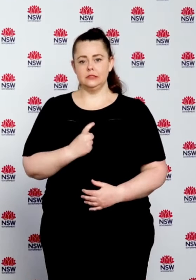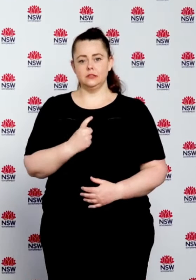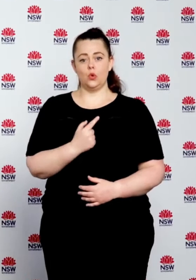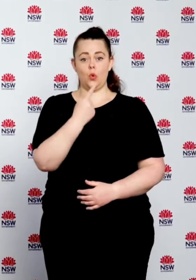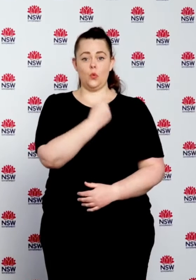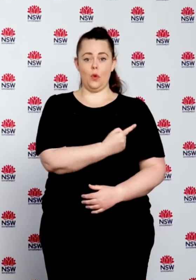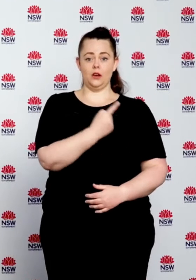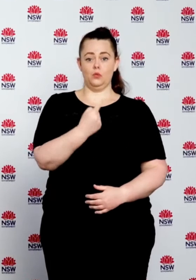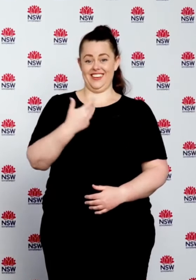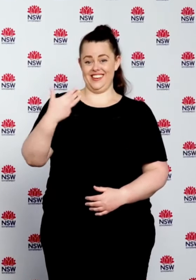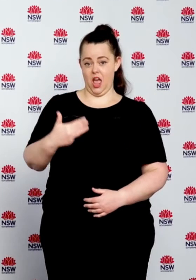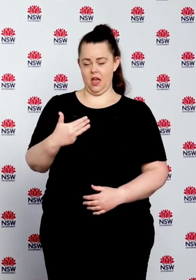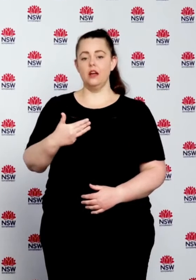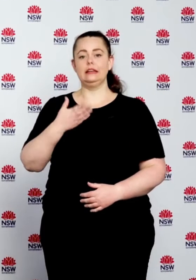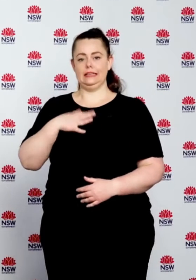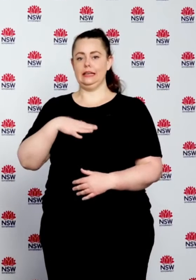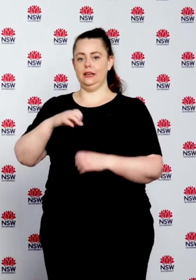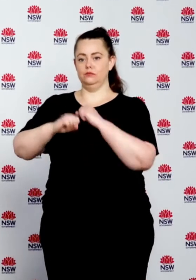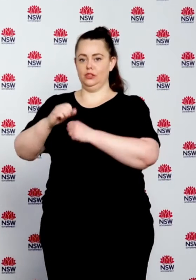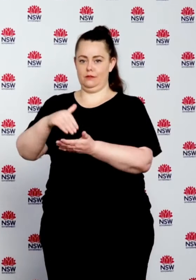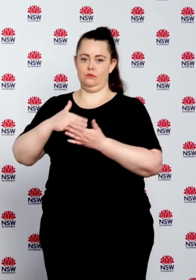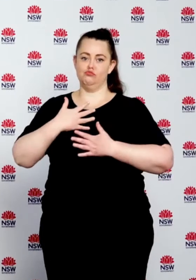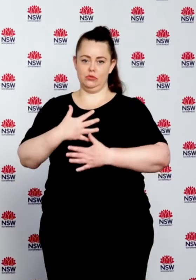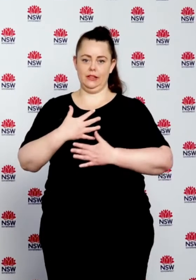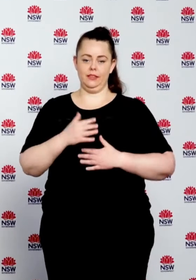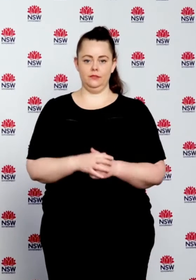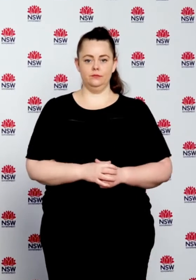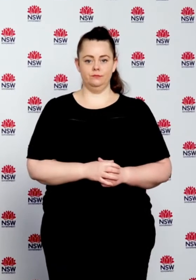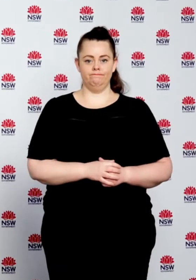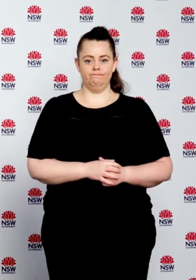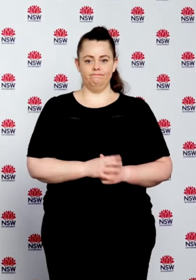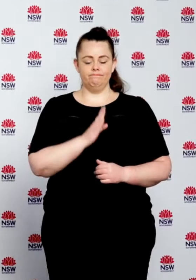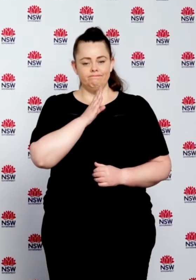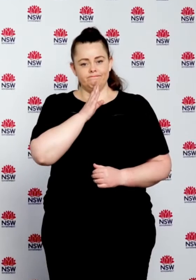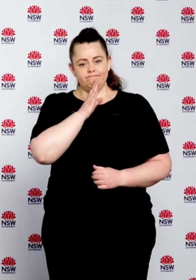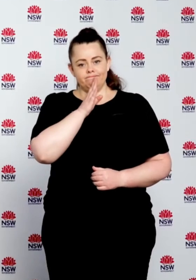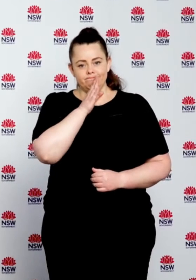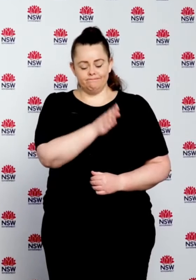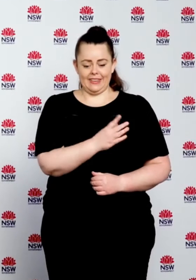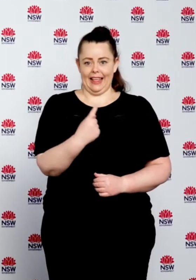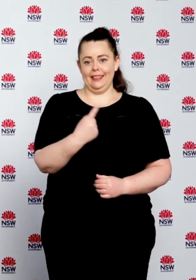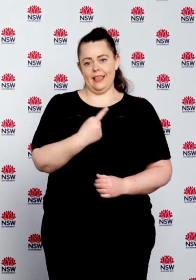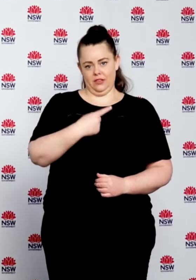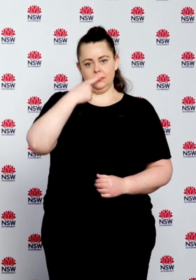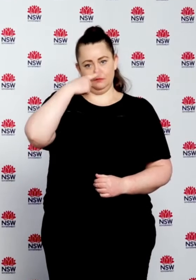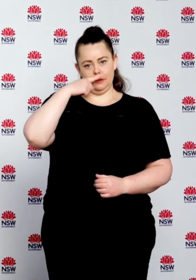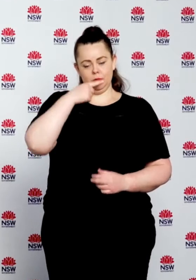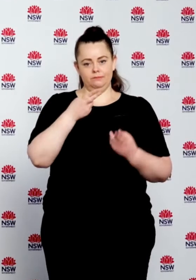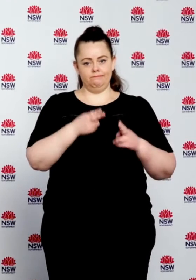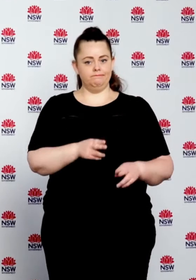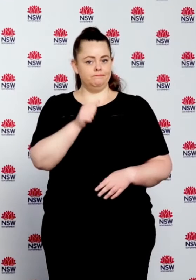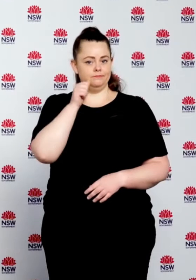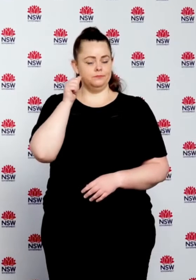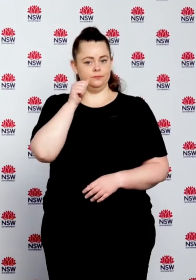ventilation. Sadly, we're reporting 11 people who've died with COVID in the last